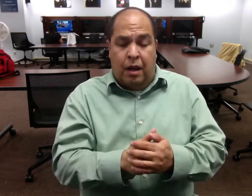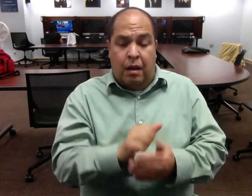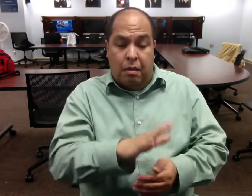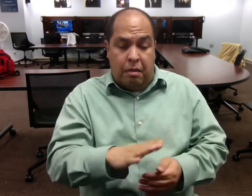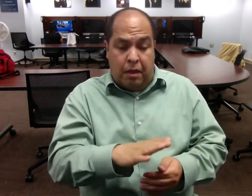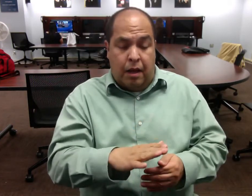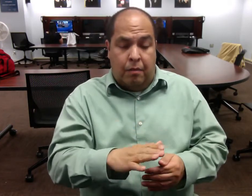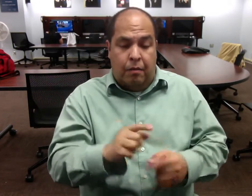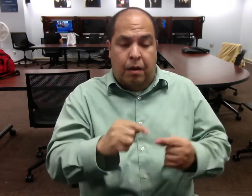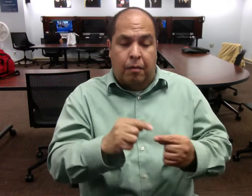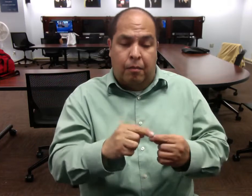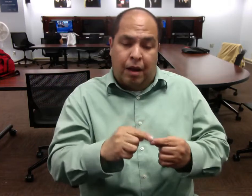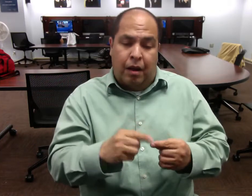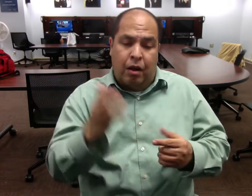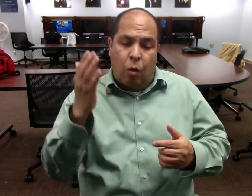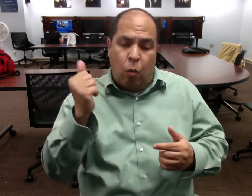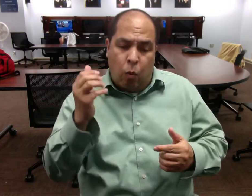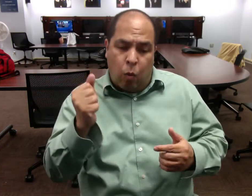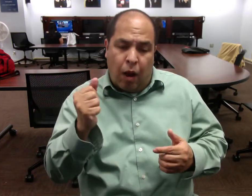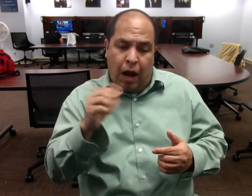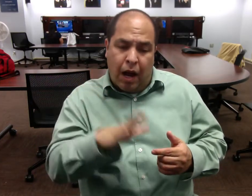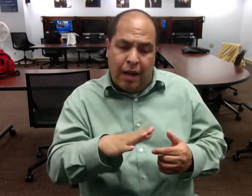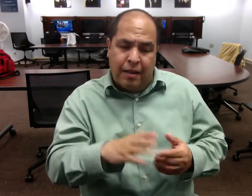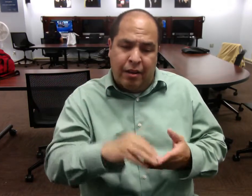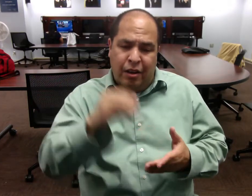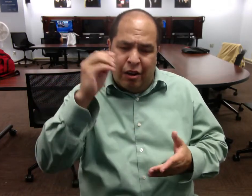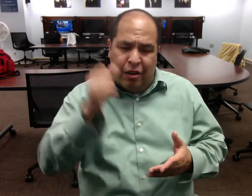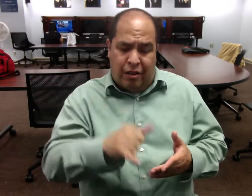2, adults learn through doing.